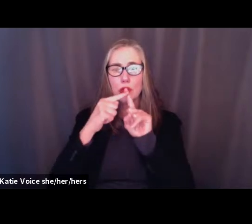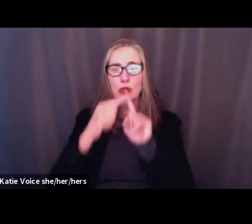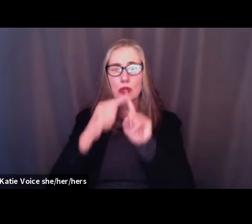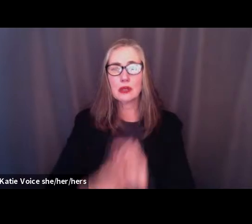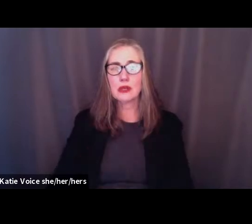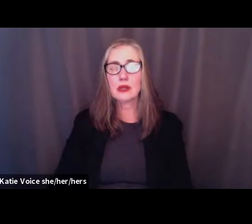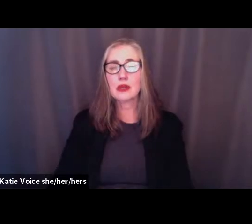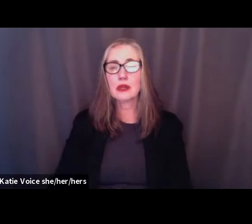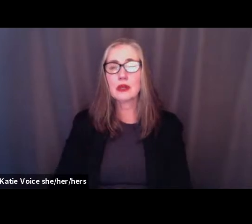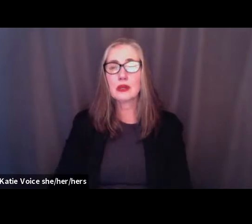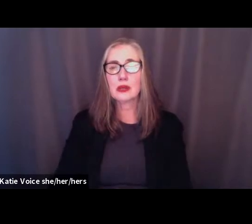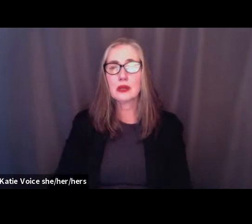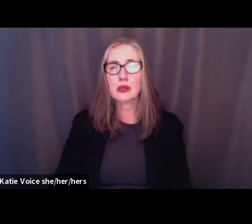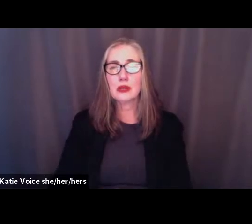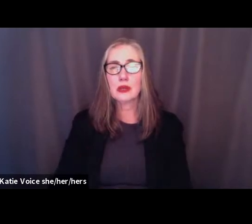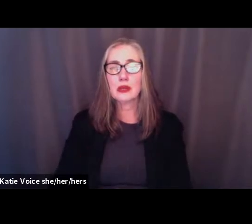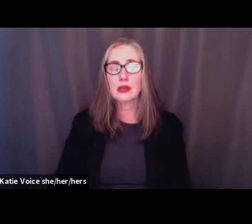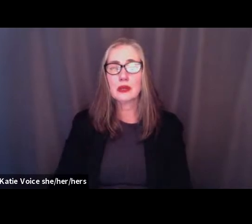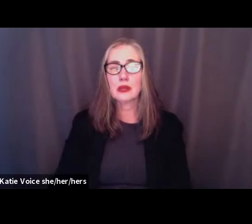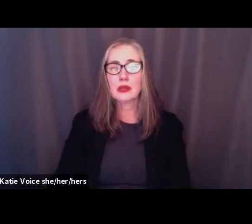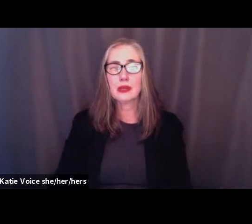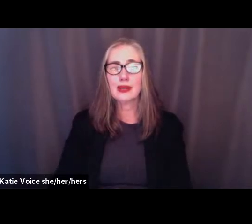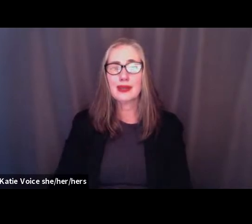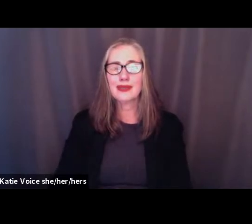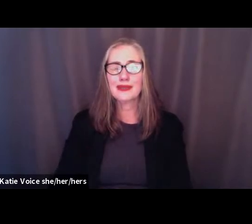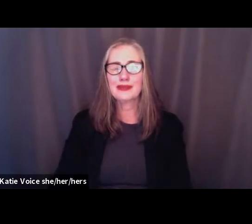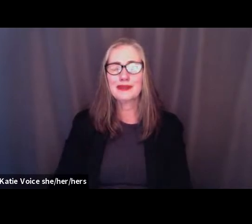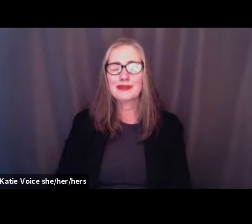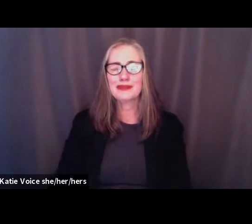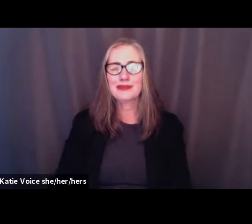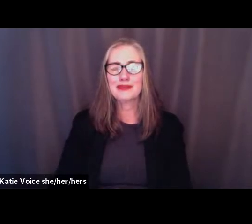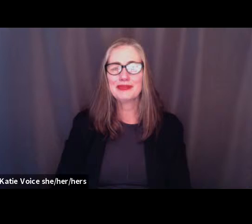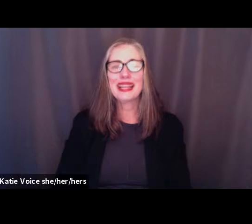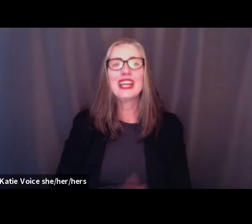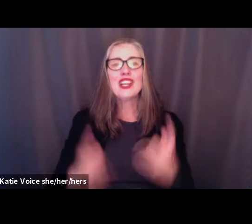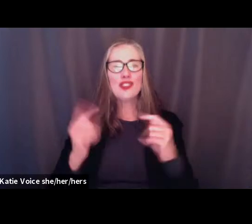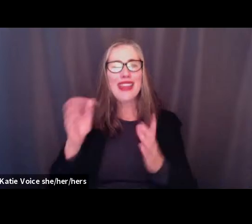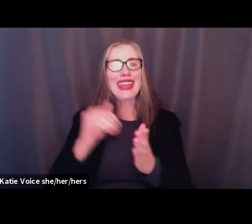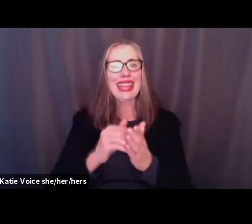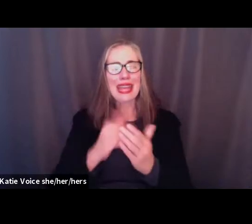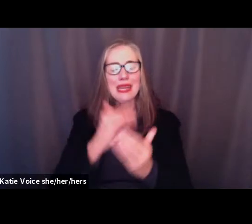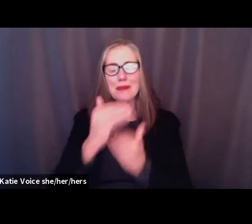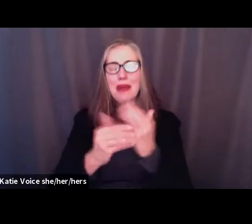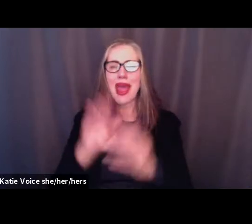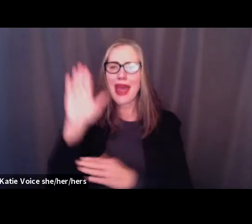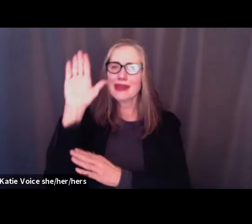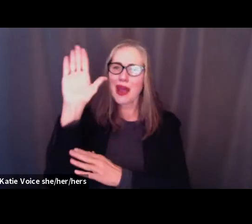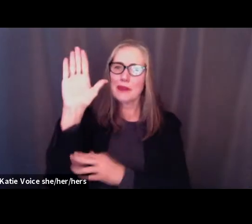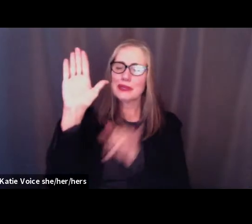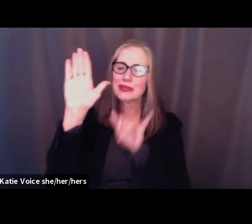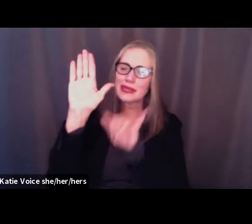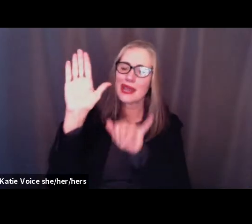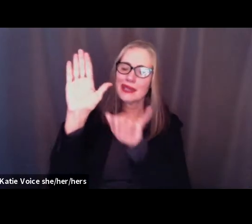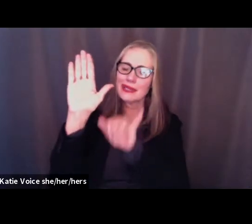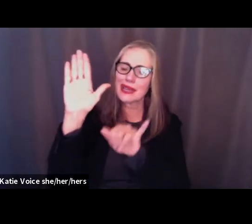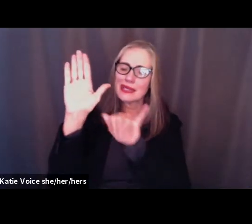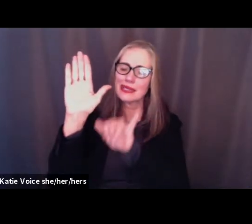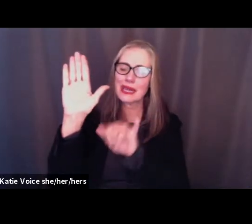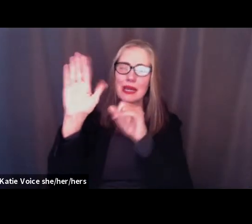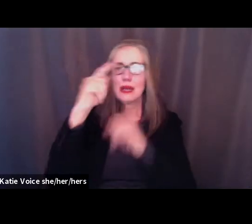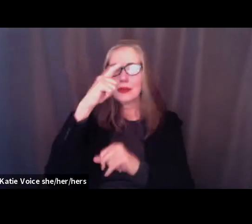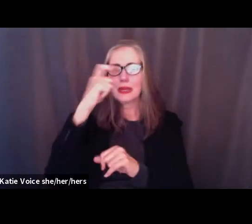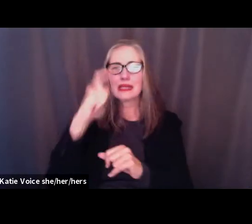It doesn't matter. Let's try that again. Yes, thank you. I've had my hand up for a while because I wanted to second Christine